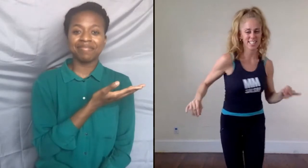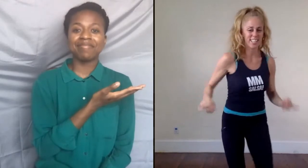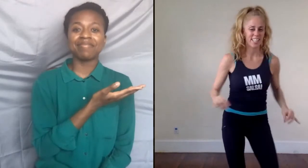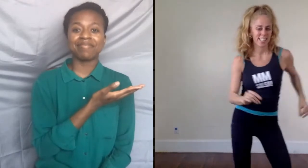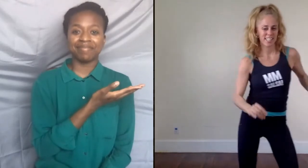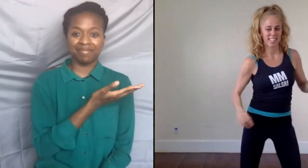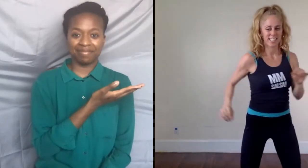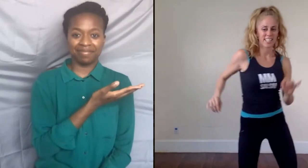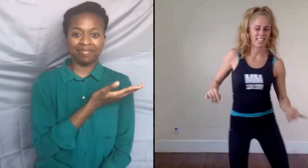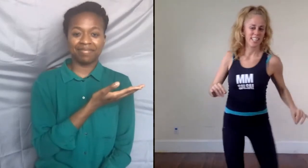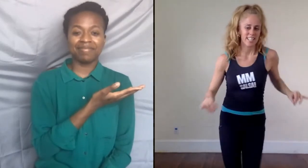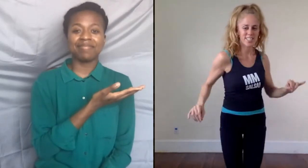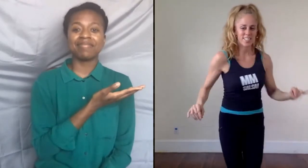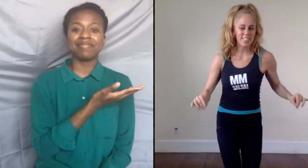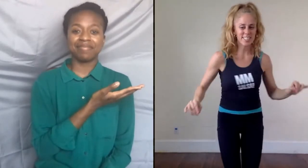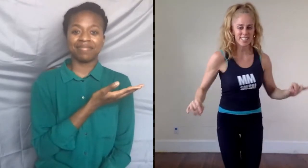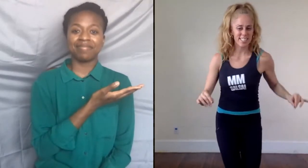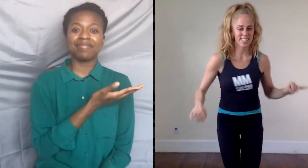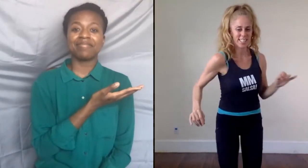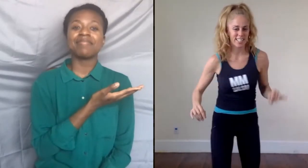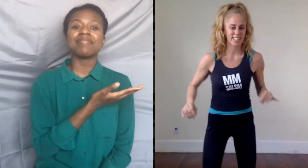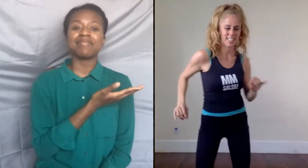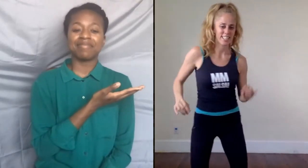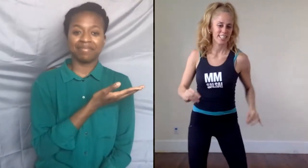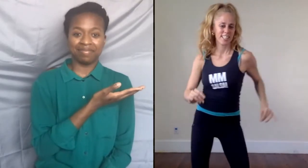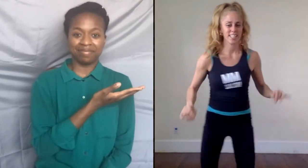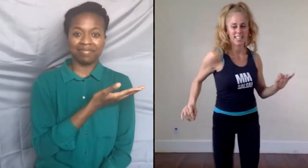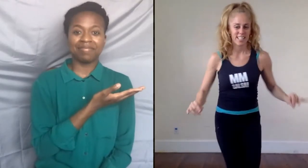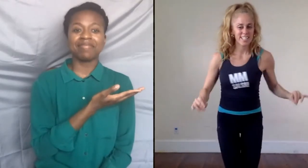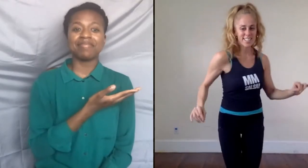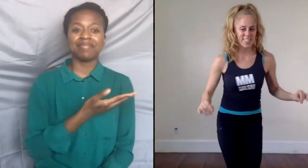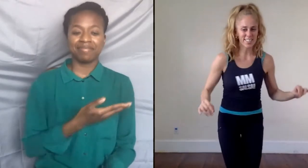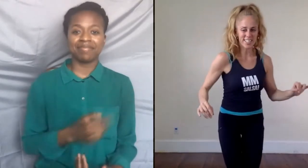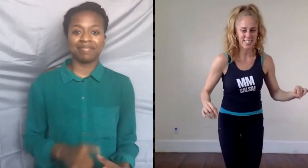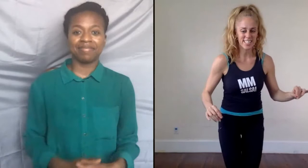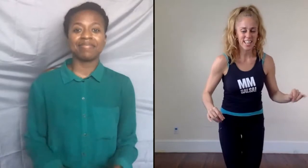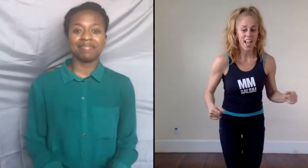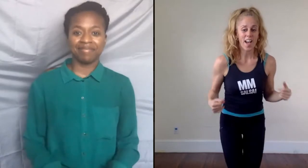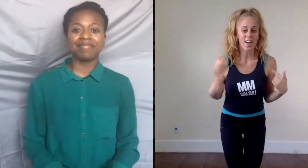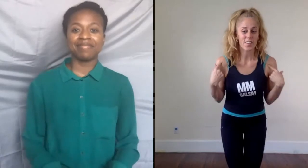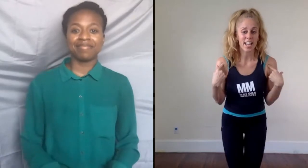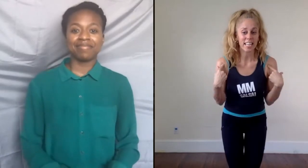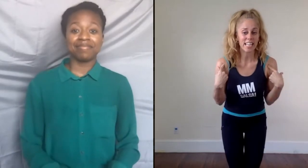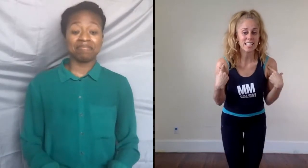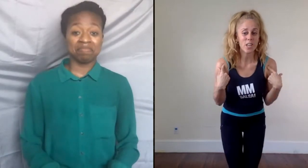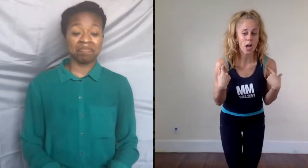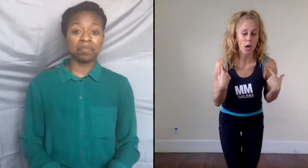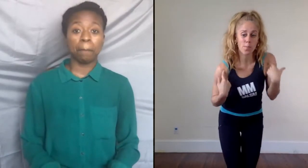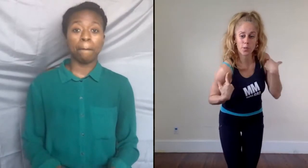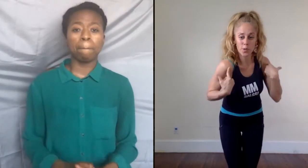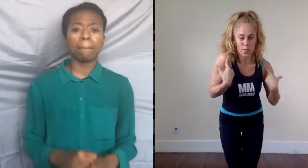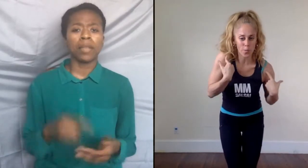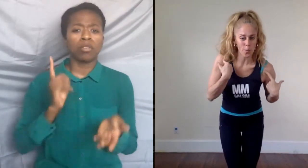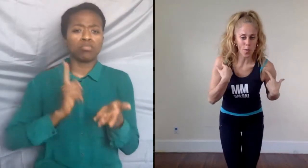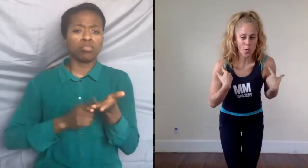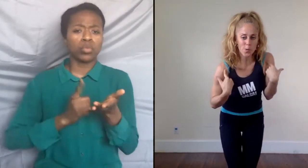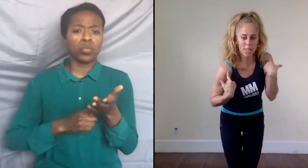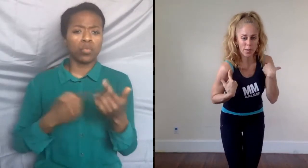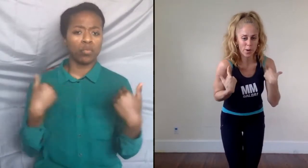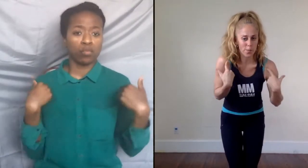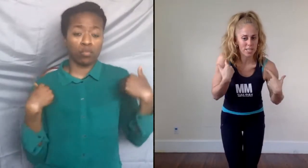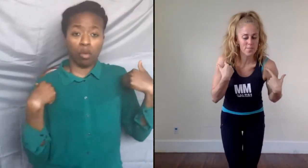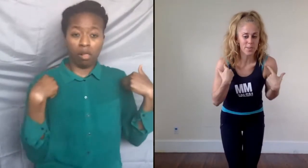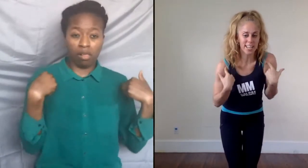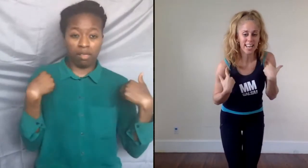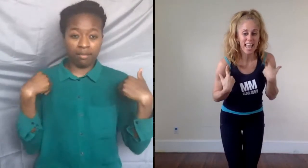shoulders, shoulders, shoulders. All right, let's talk about the